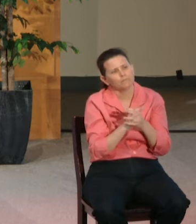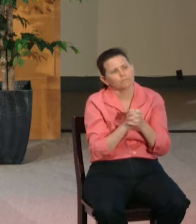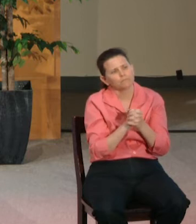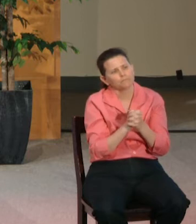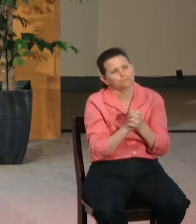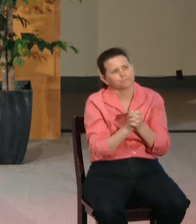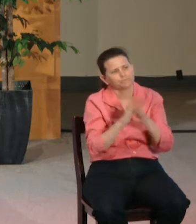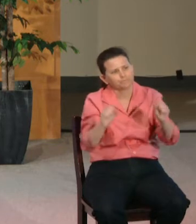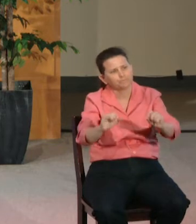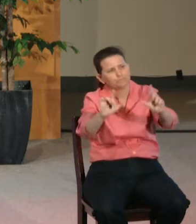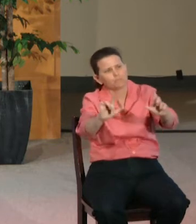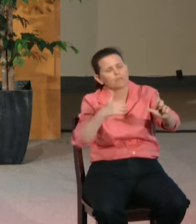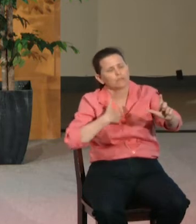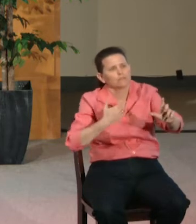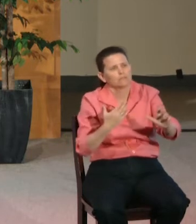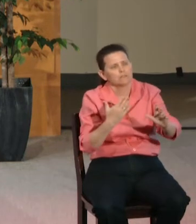hatched,